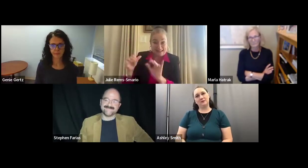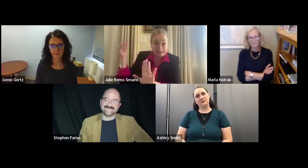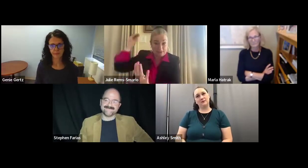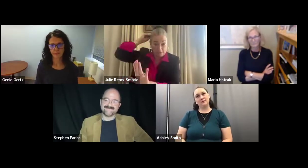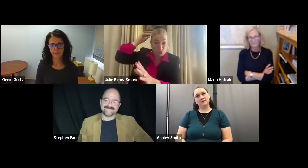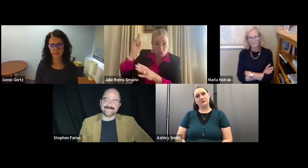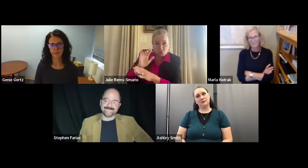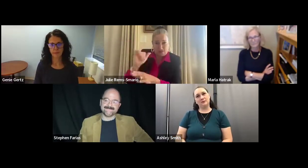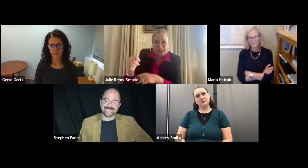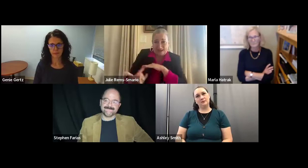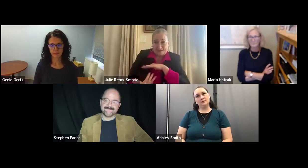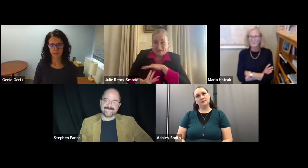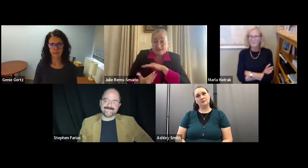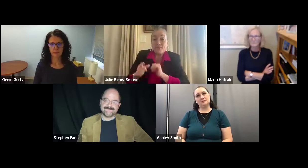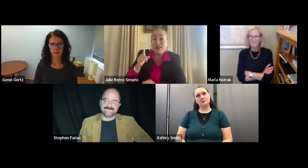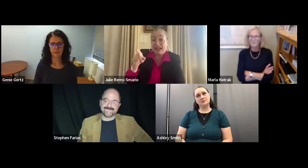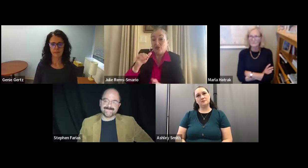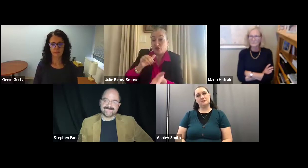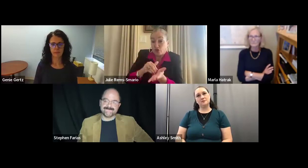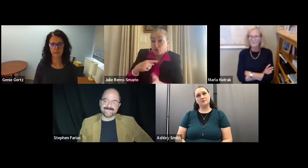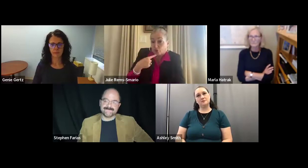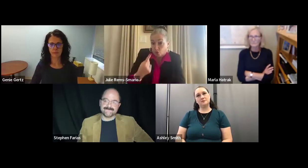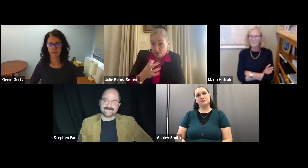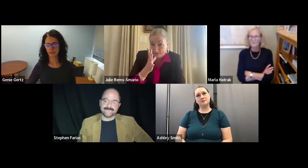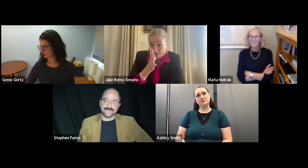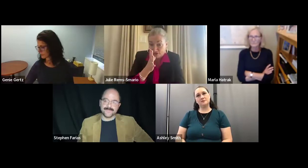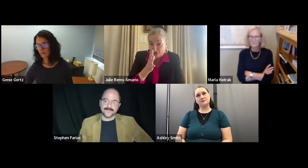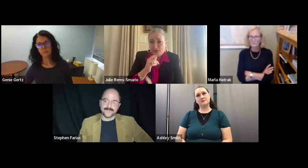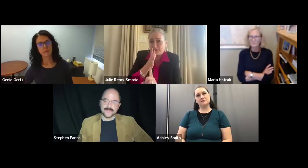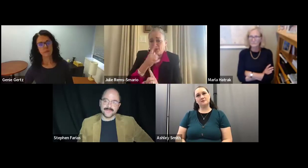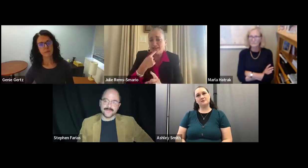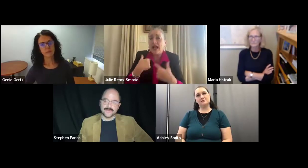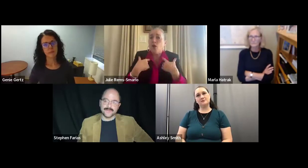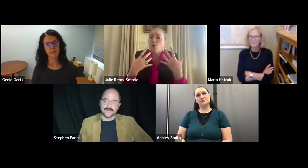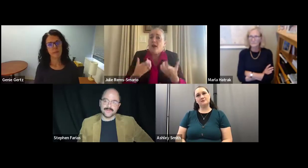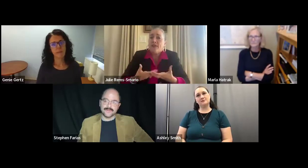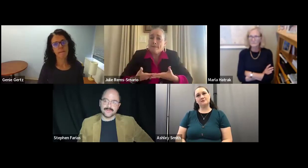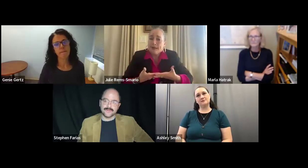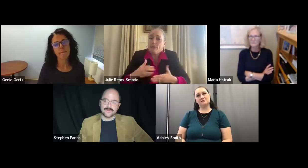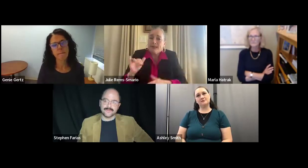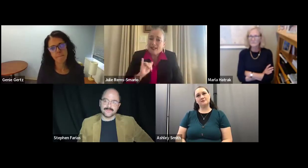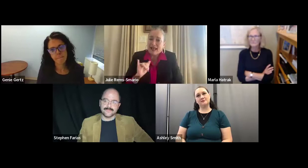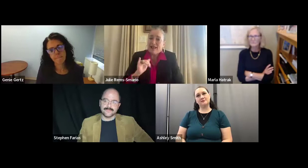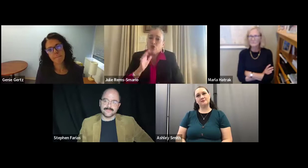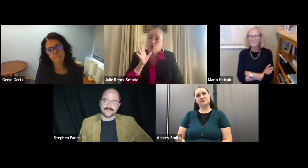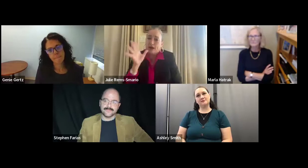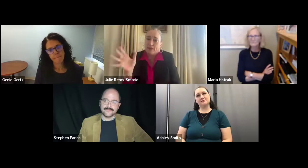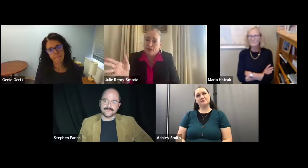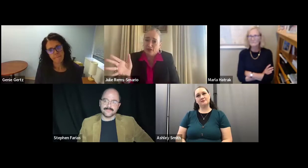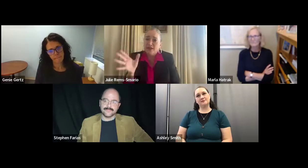detrimental decision from the doctor which gave that fire within me. When the doctor spoke to the mother and